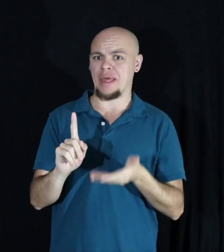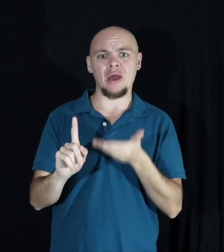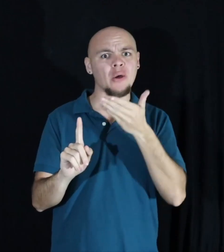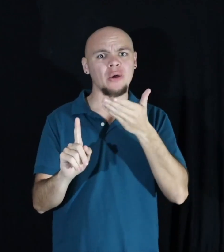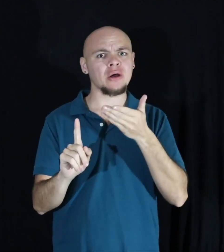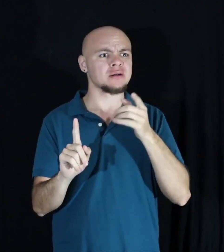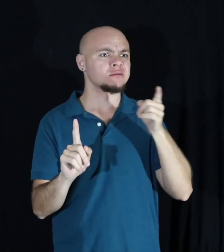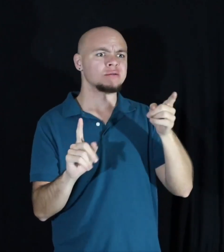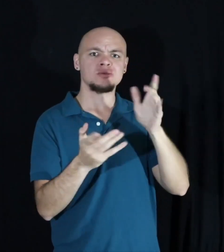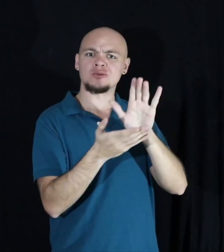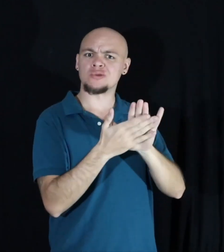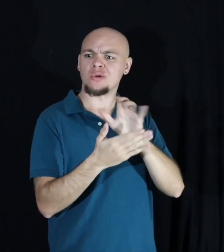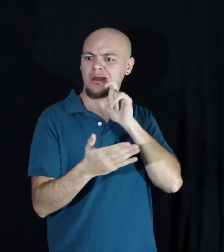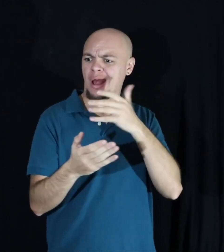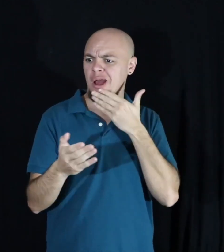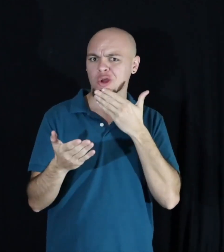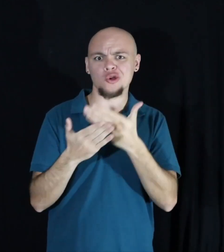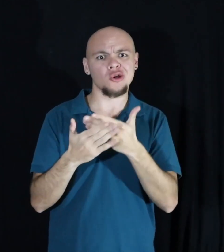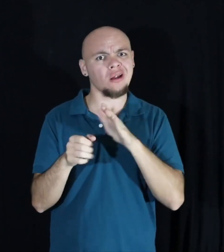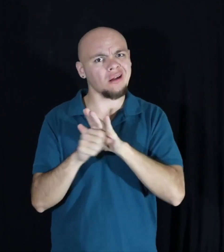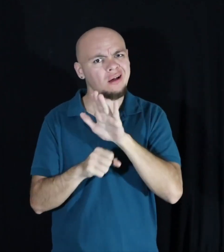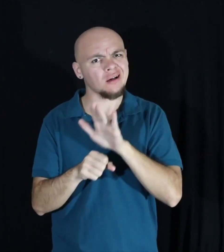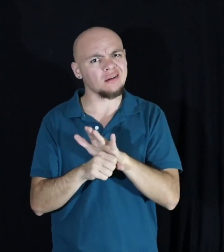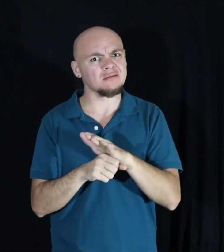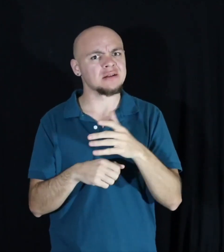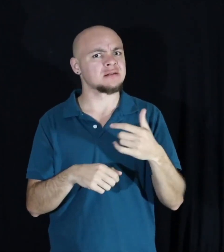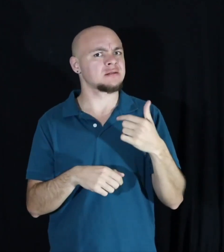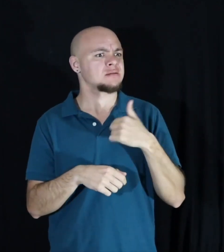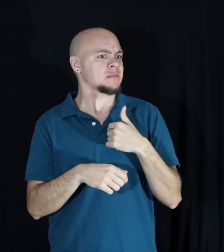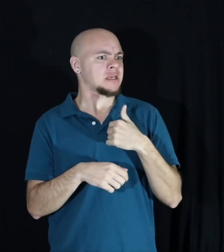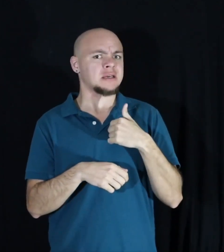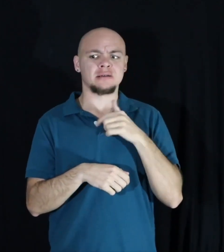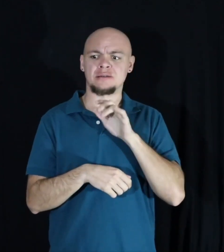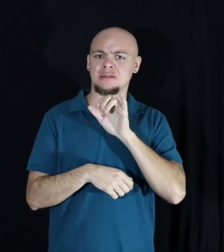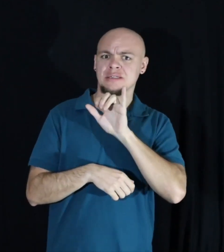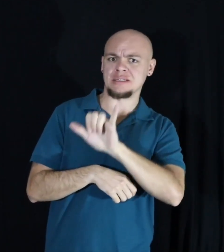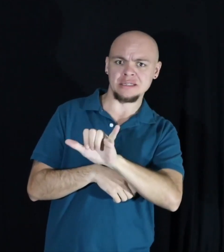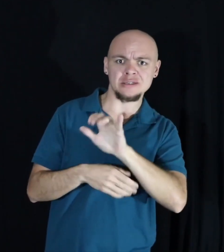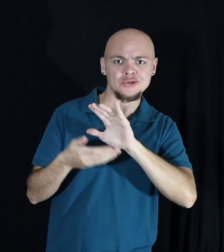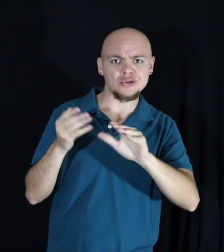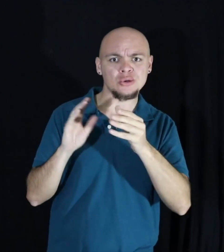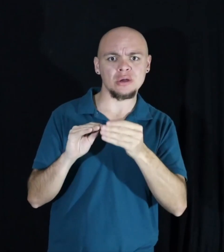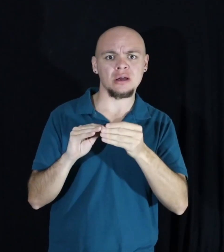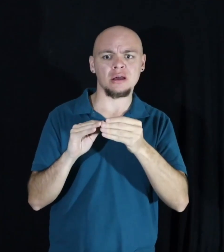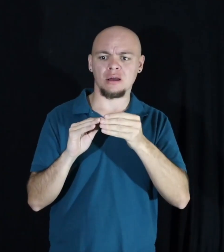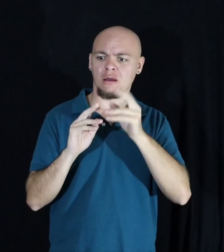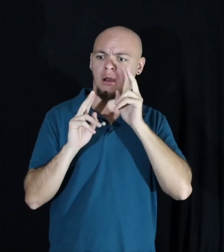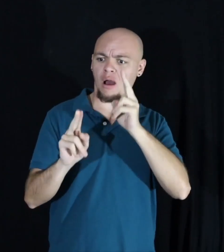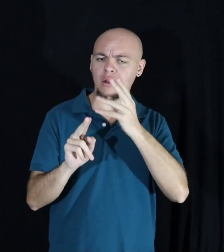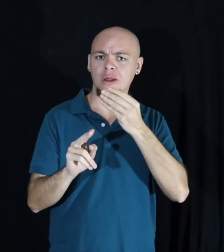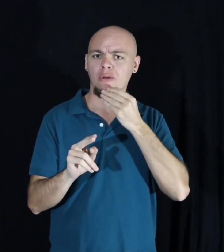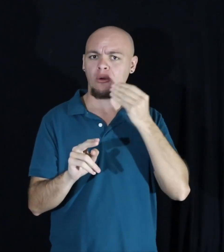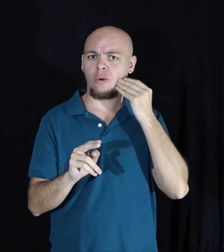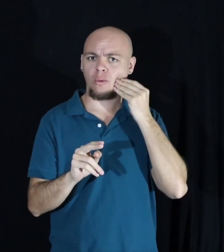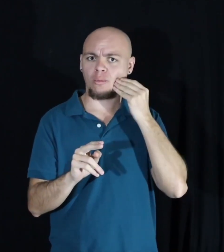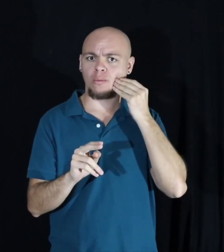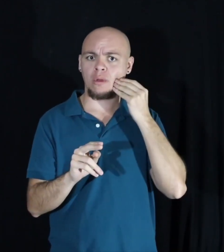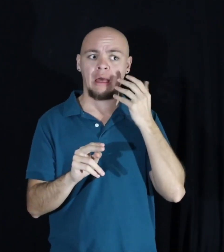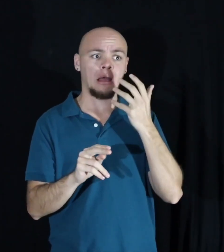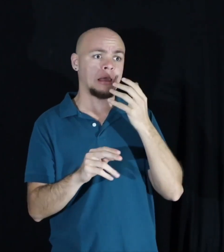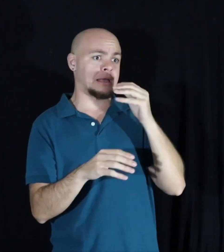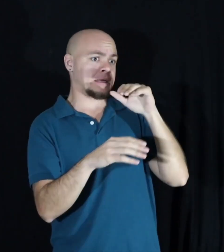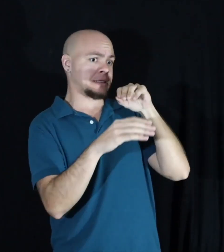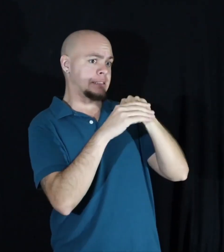And sadly for people like Kaisha-Wade and I, despite our natural hair being honored in the home, we couldn't bring that same sense of pride beyond the school